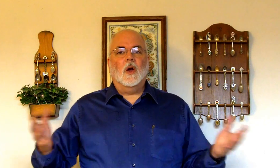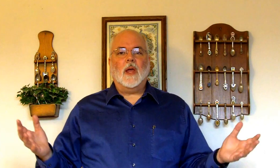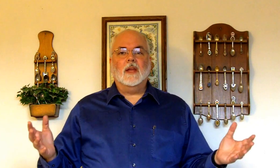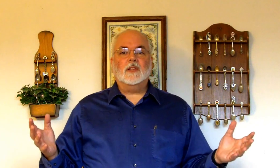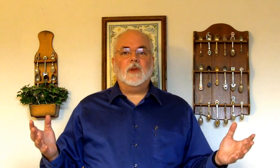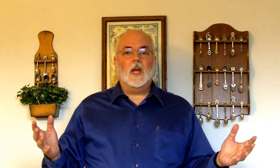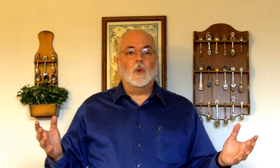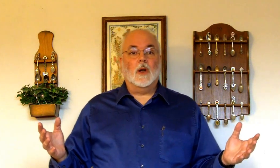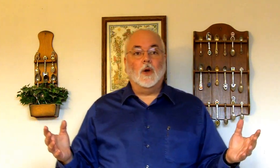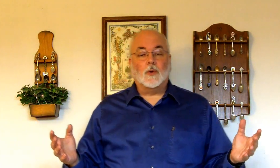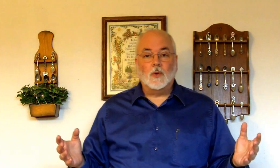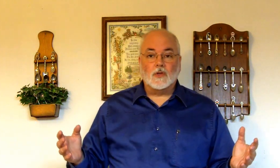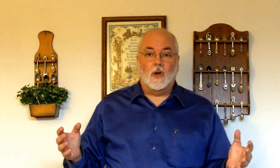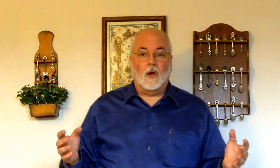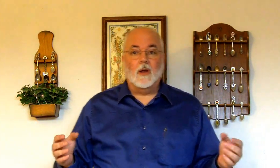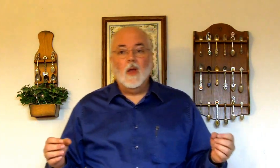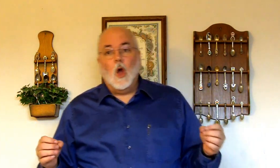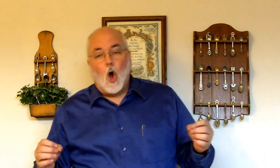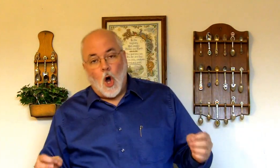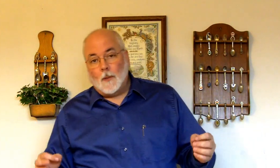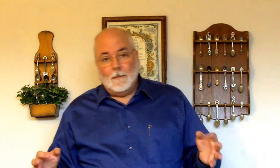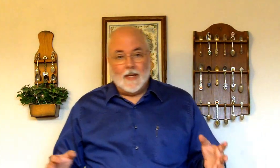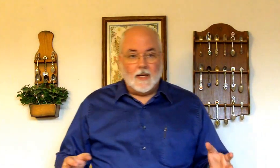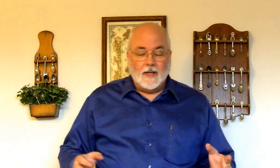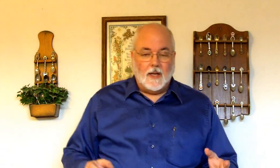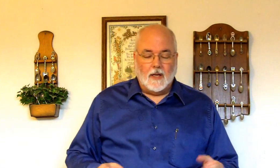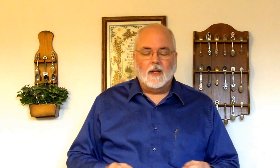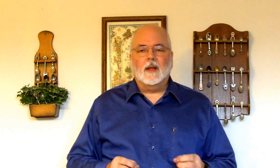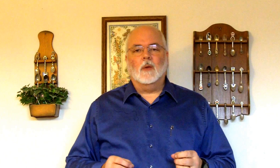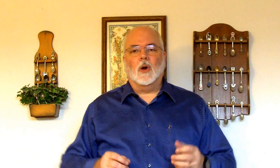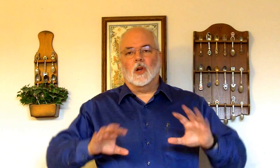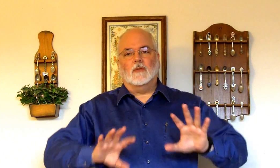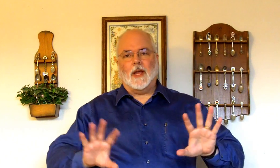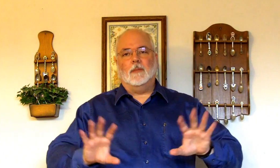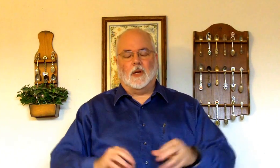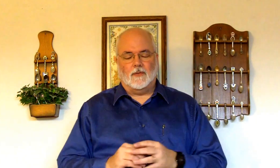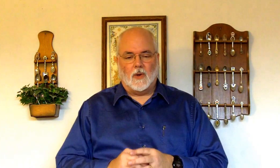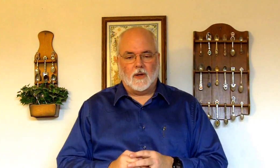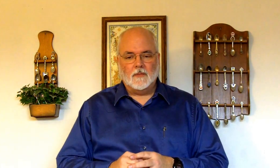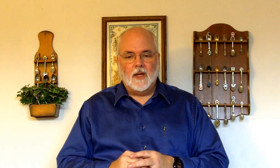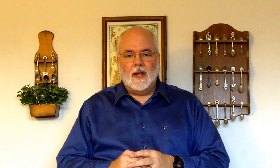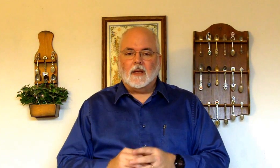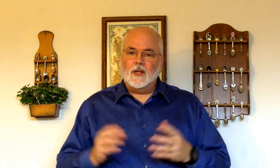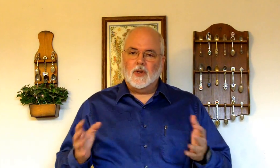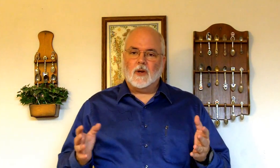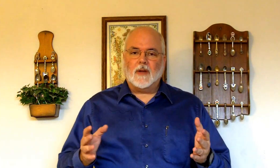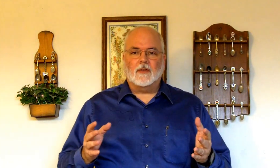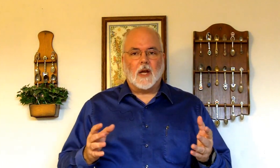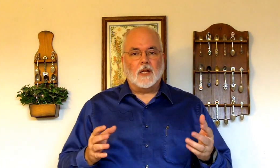Okay, in this video, we're going to go through the song On Bended Knee, and we're going to learn their vocabulary for it. Now, this year, I've kind of taken